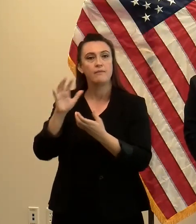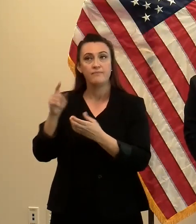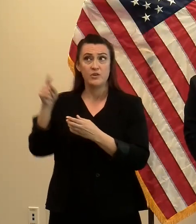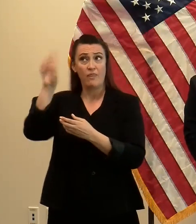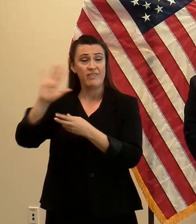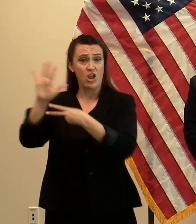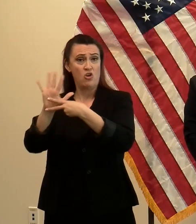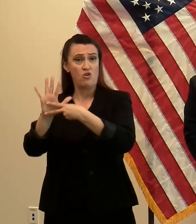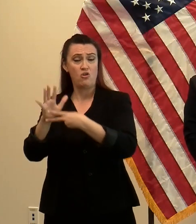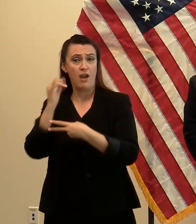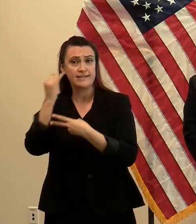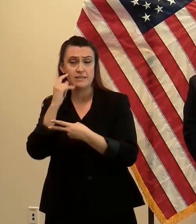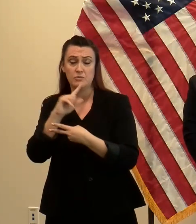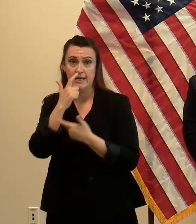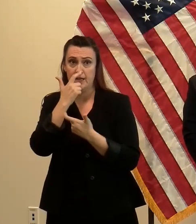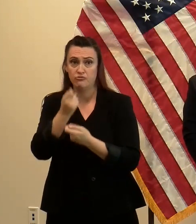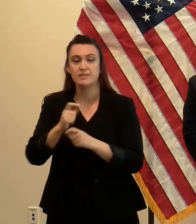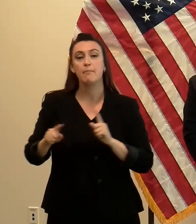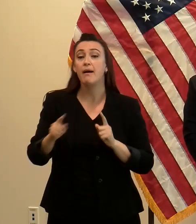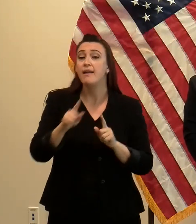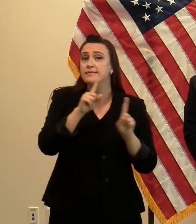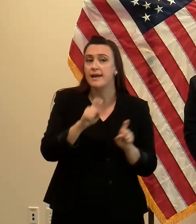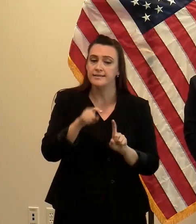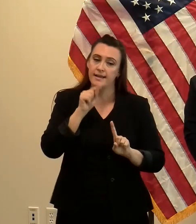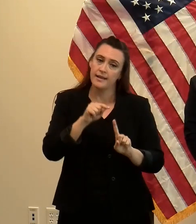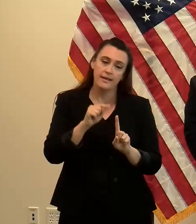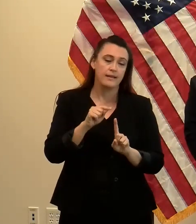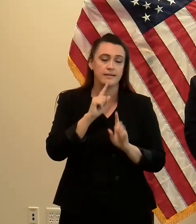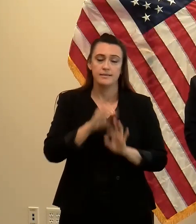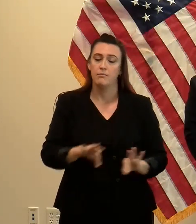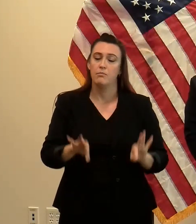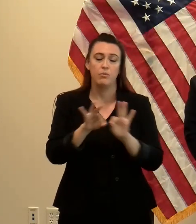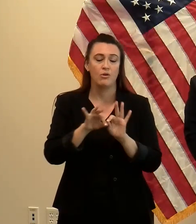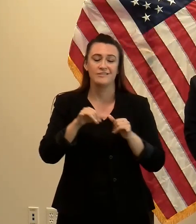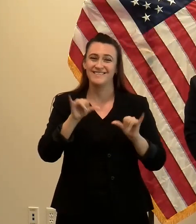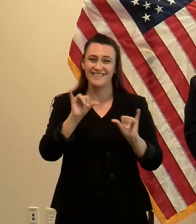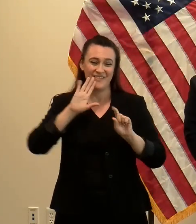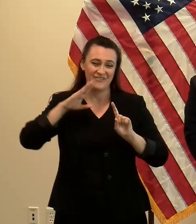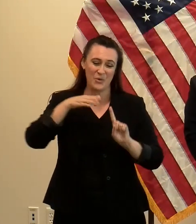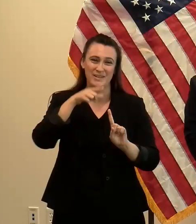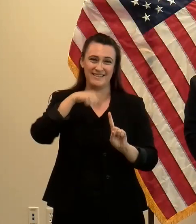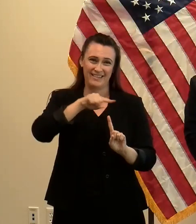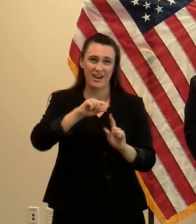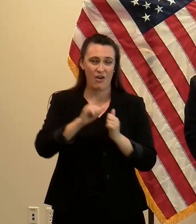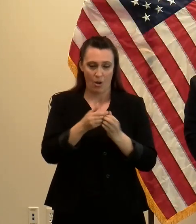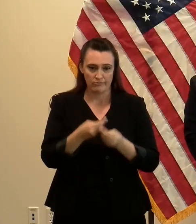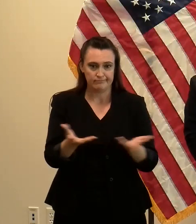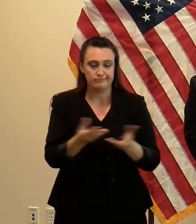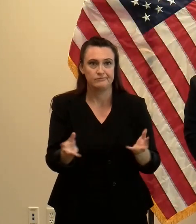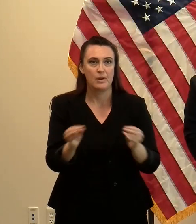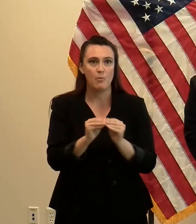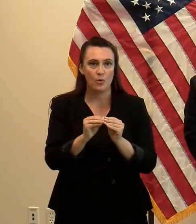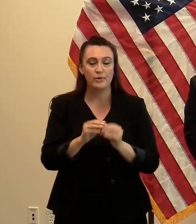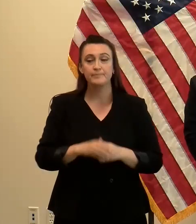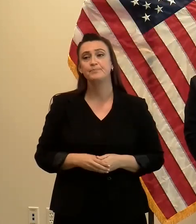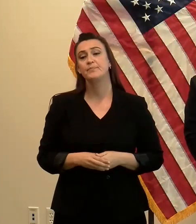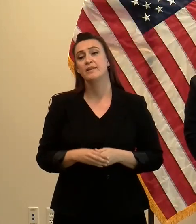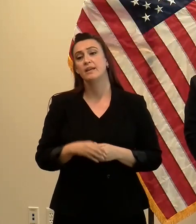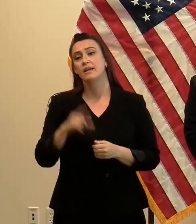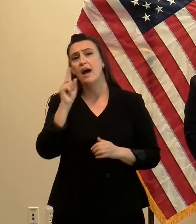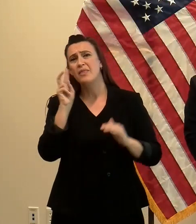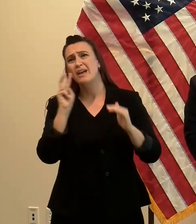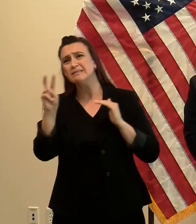important variable we could introduce into this equation. I think that we're going to